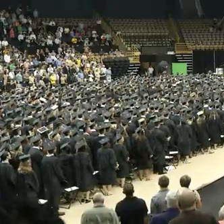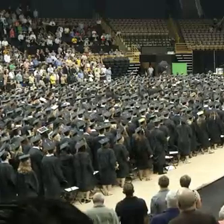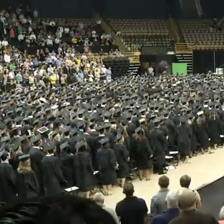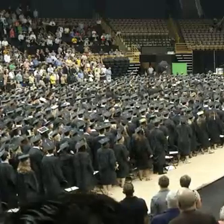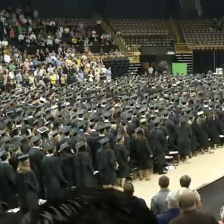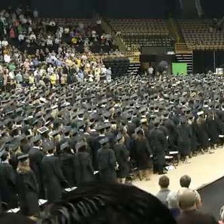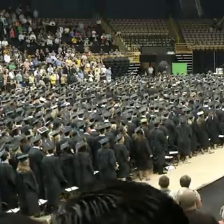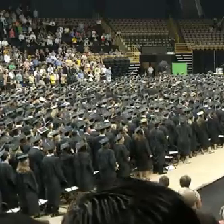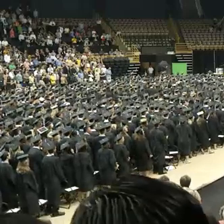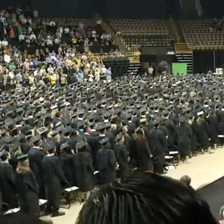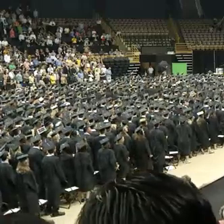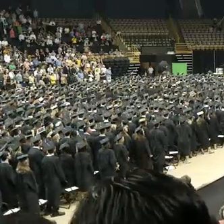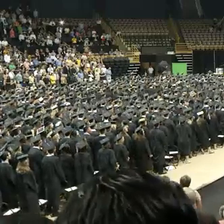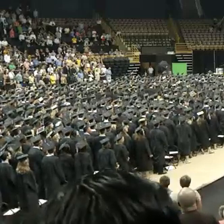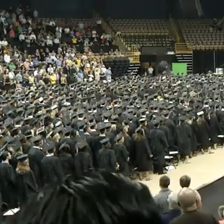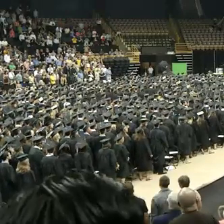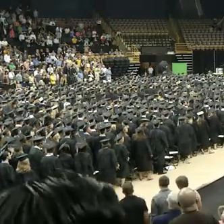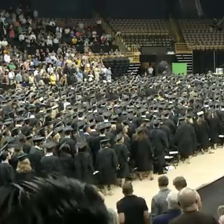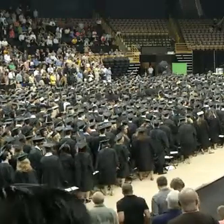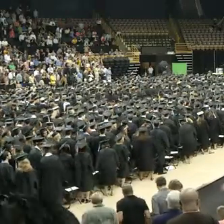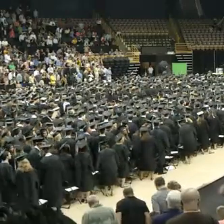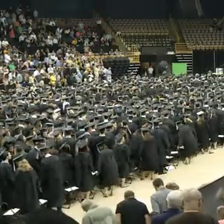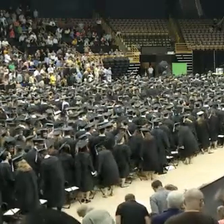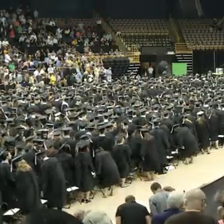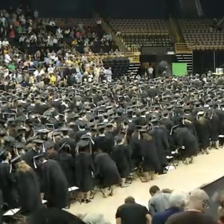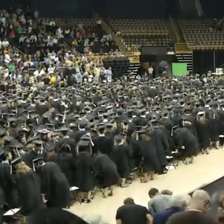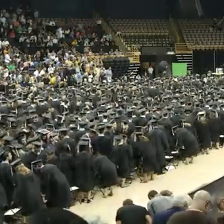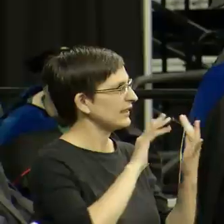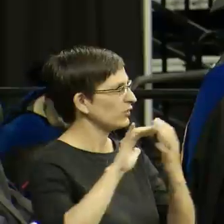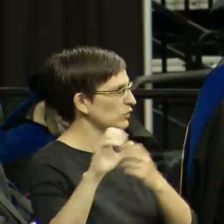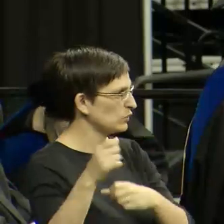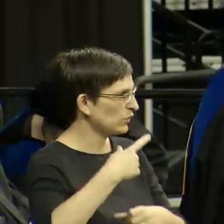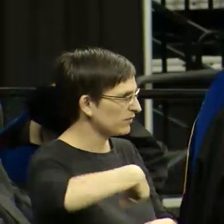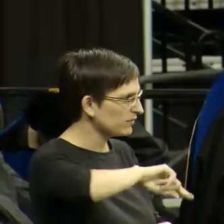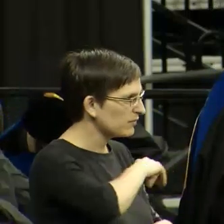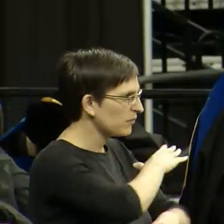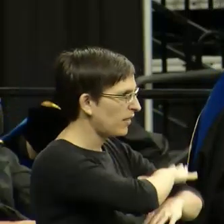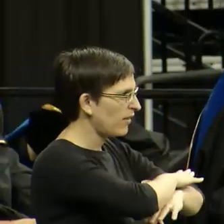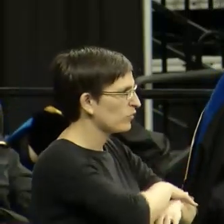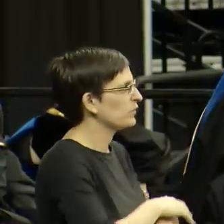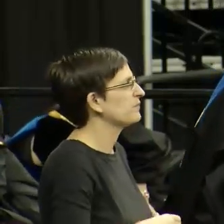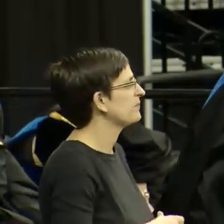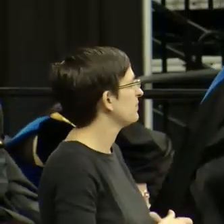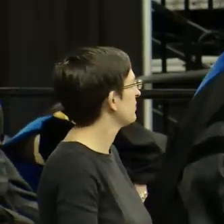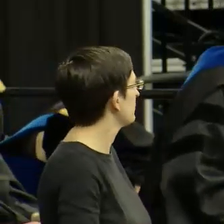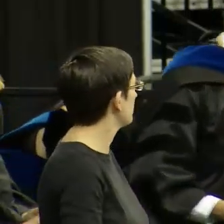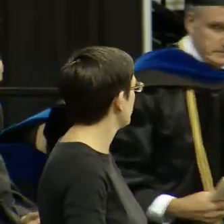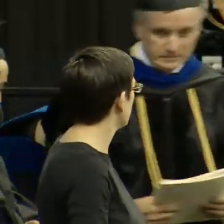Ladies and gentlemen, will you please be seated for the recessional of the platform party and the graduates.